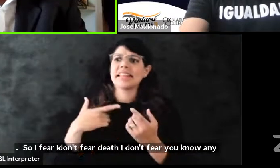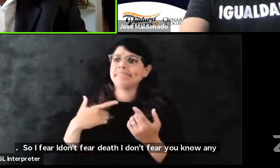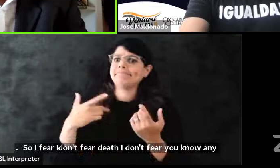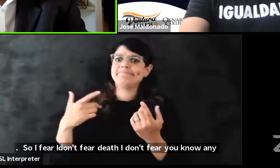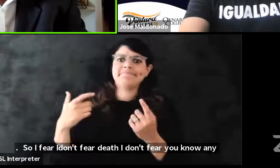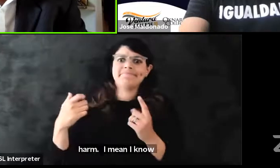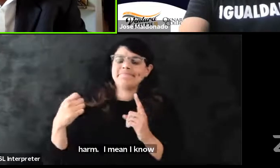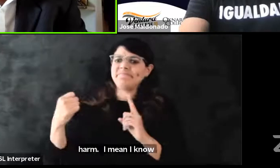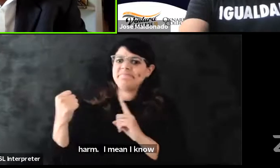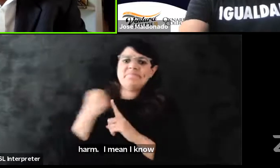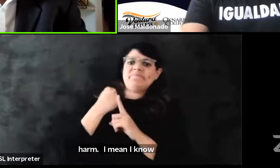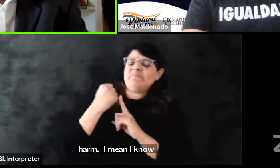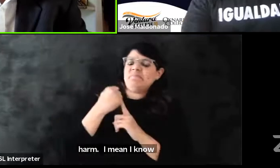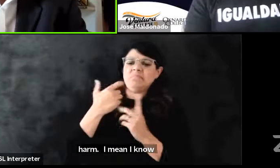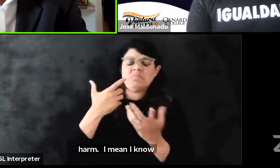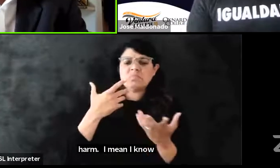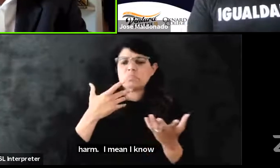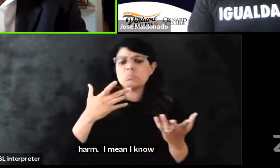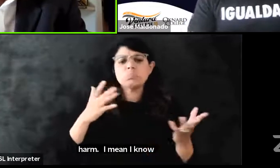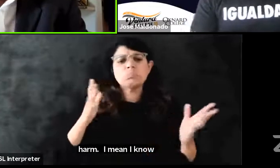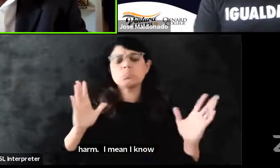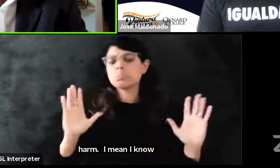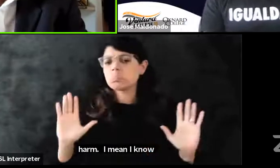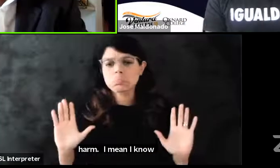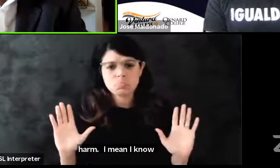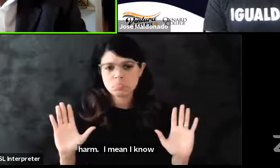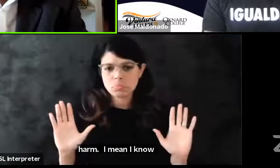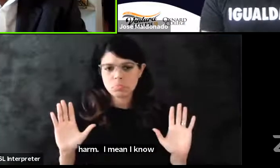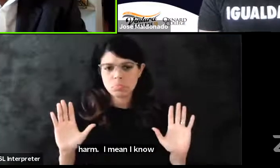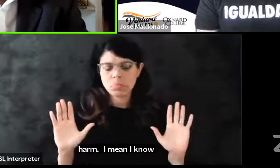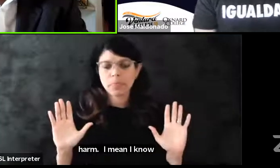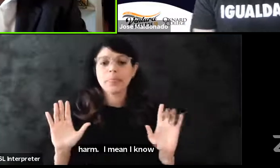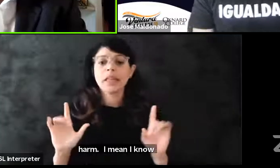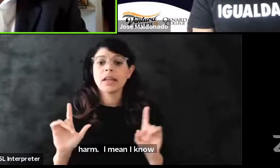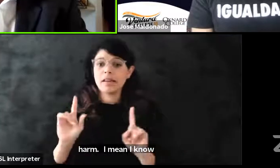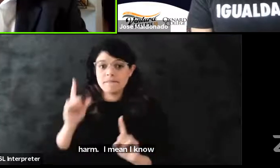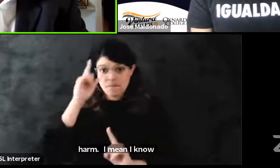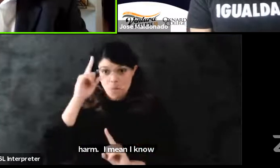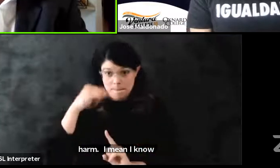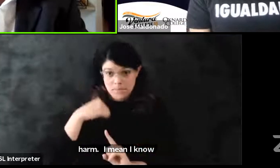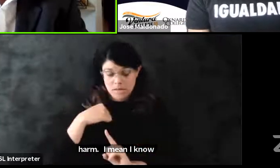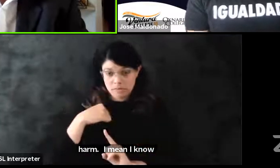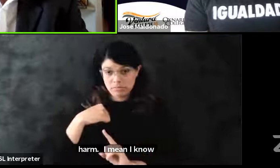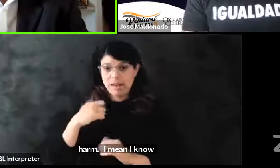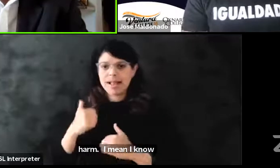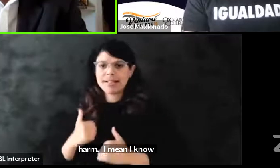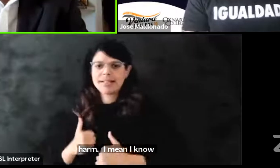that life and death is life. I mean, it's the same thing. We're part of that.